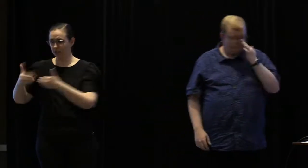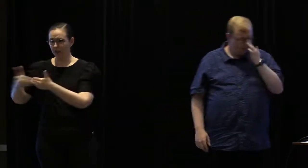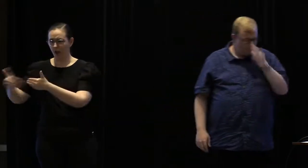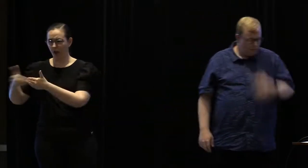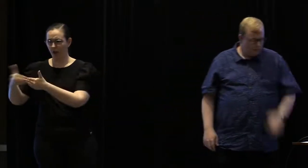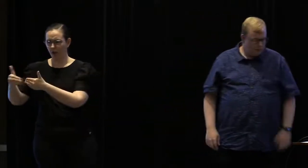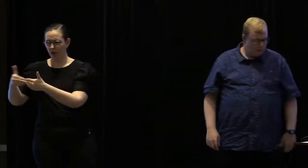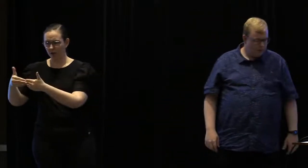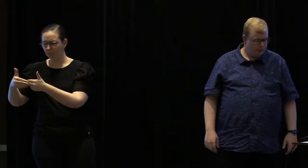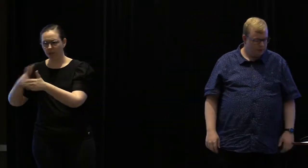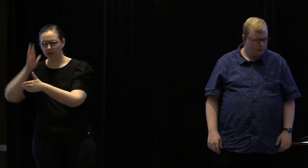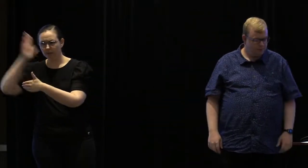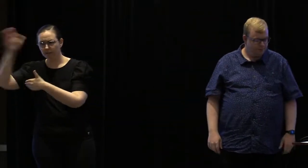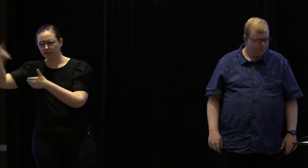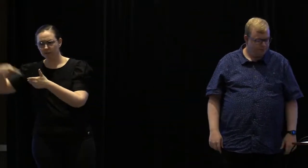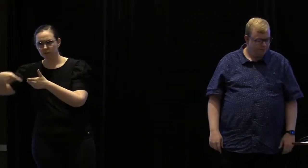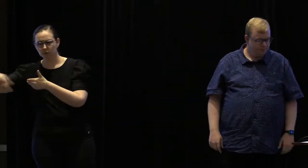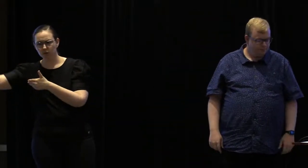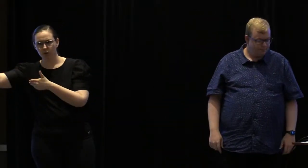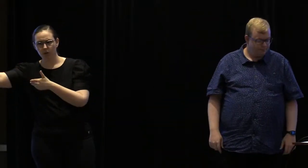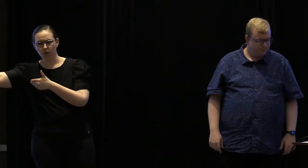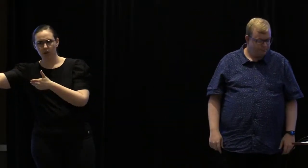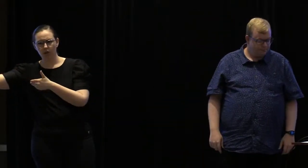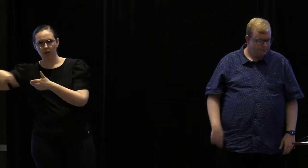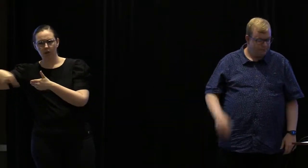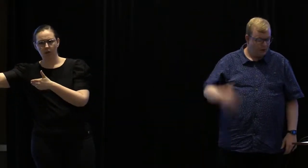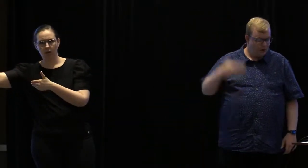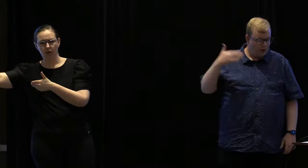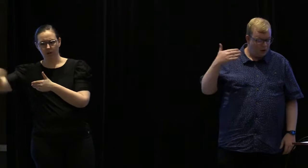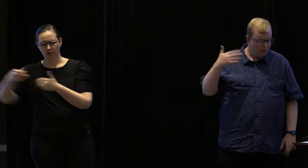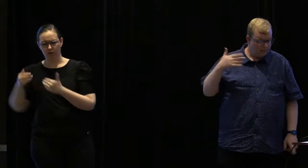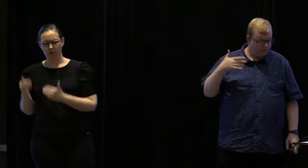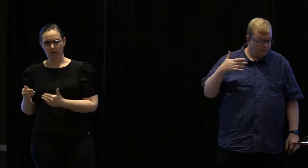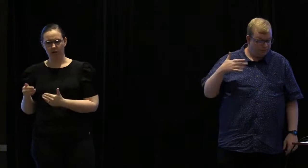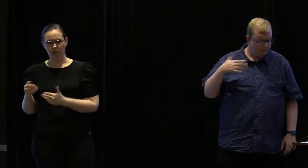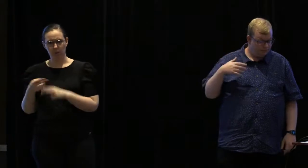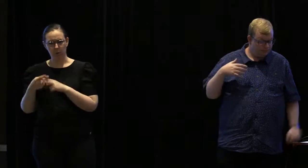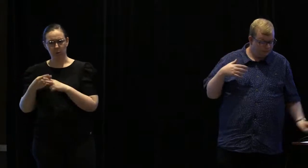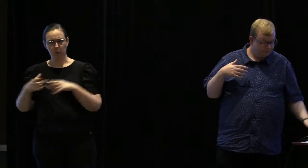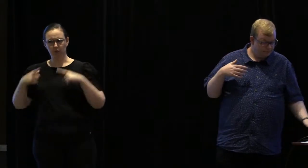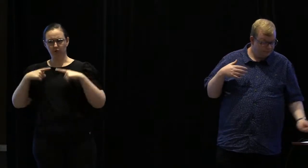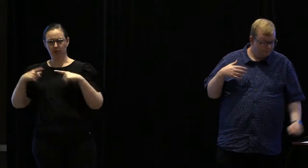be left to support the students throughout the province?